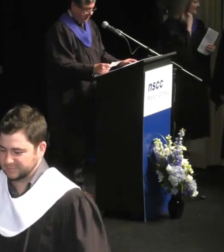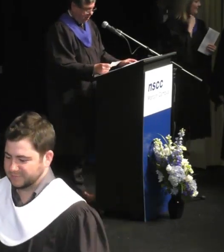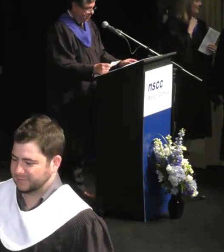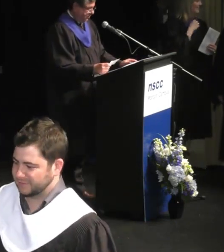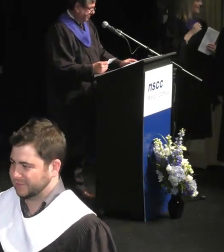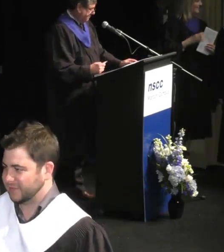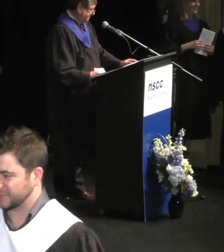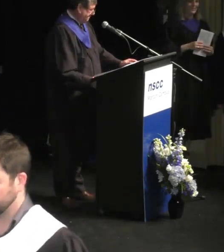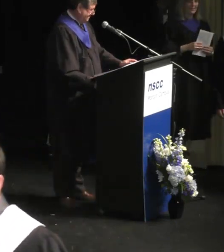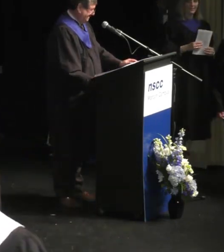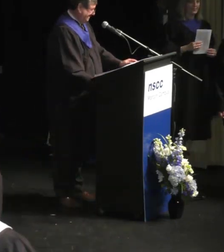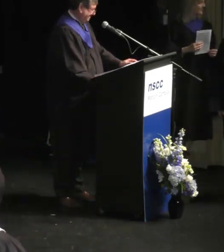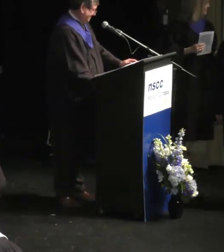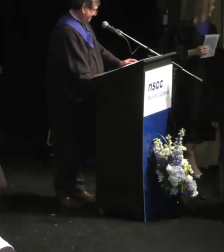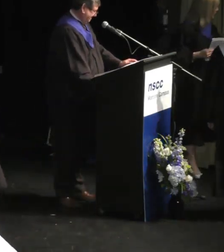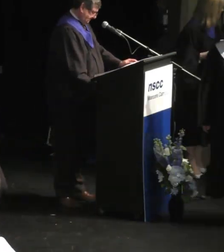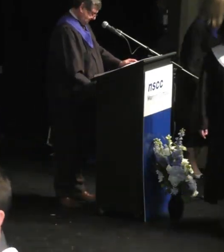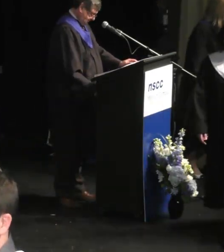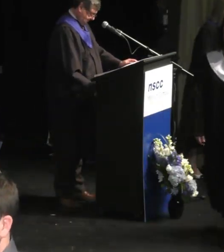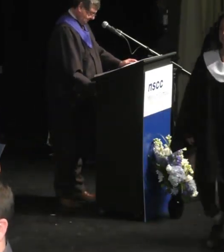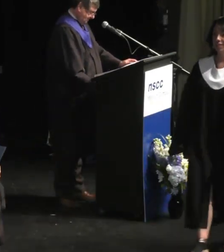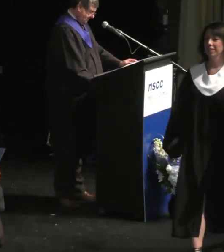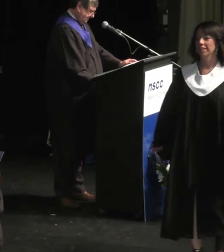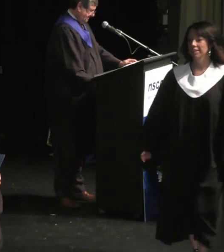Carol Ann Roper.